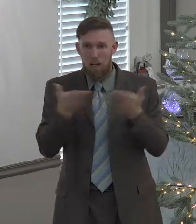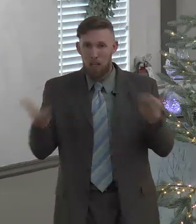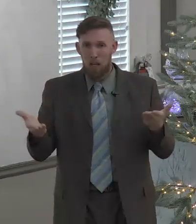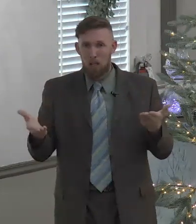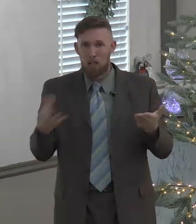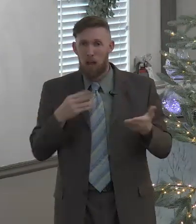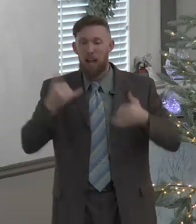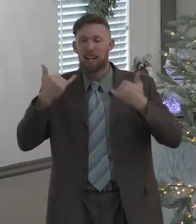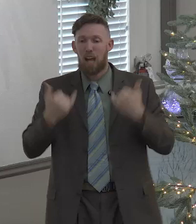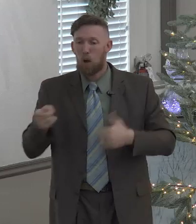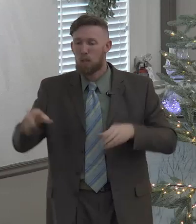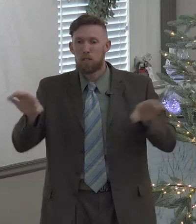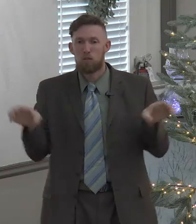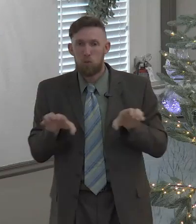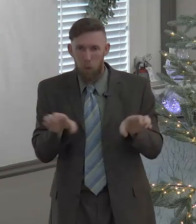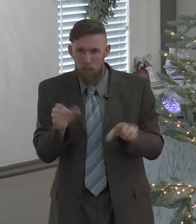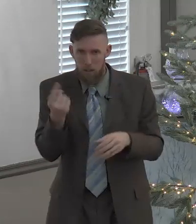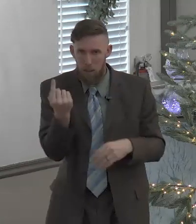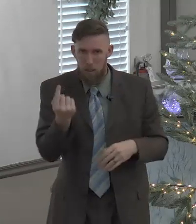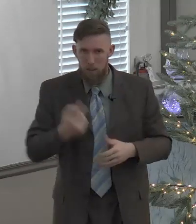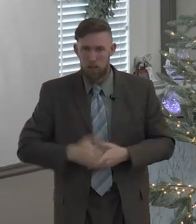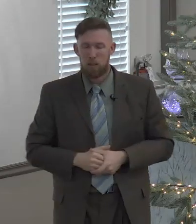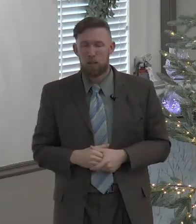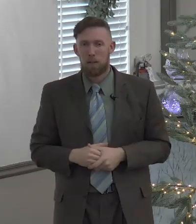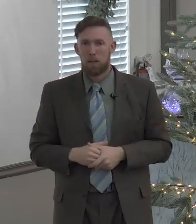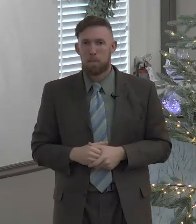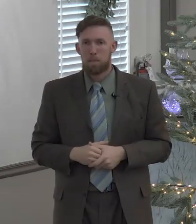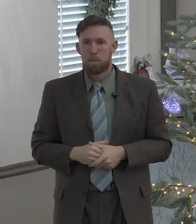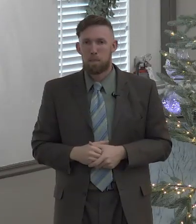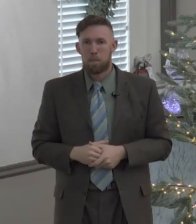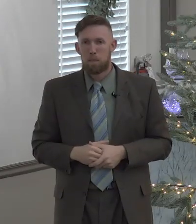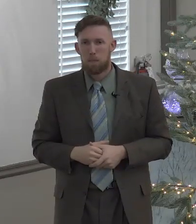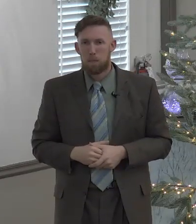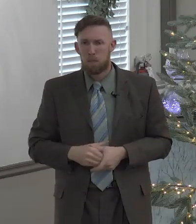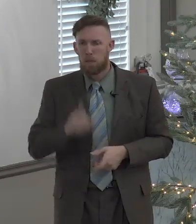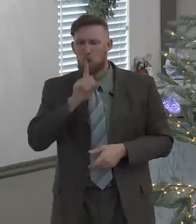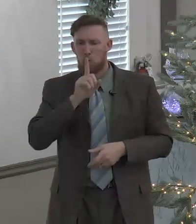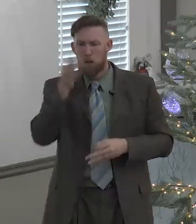Regardless of whatever he's heard, he's going beyond hearing now.